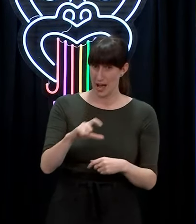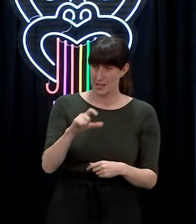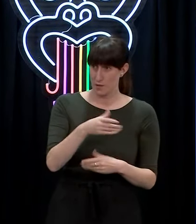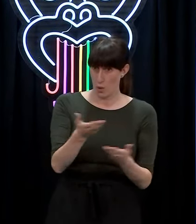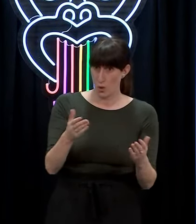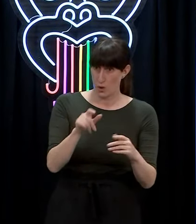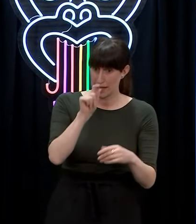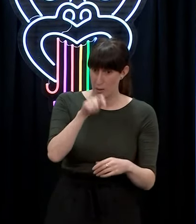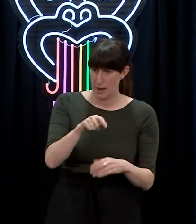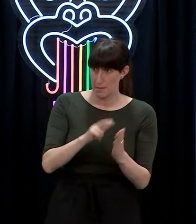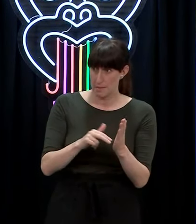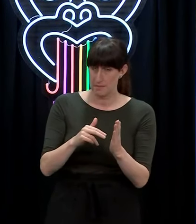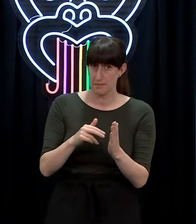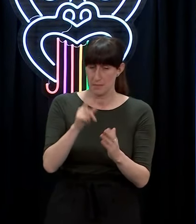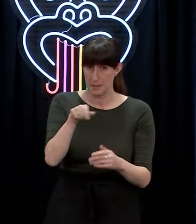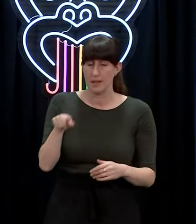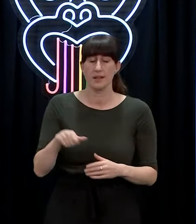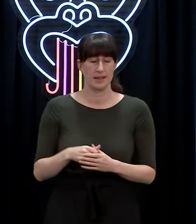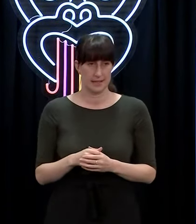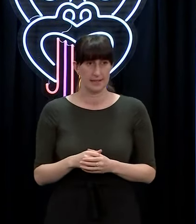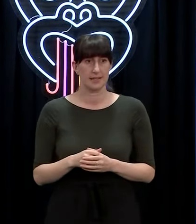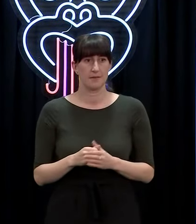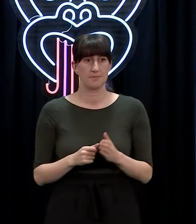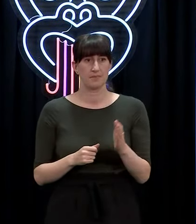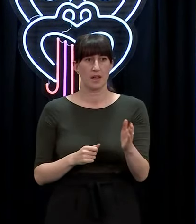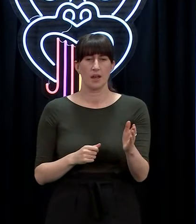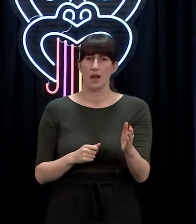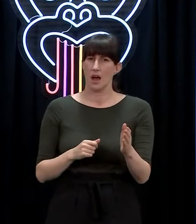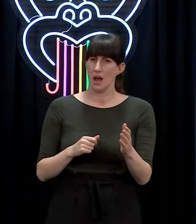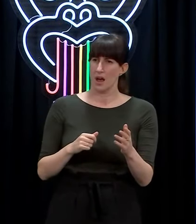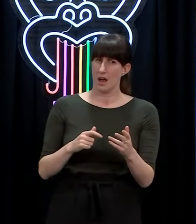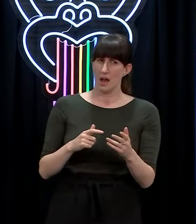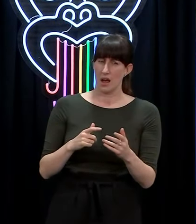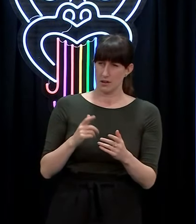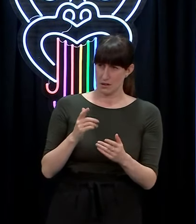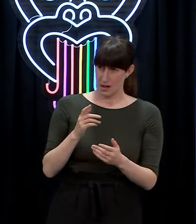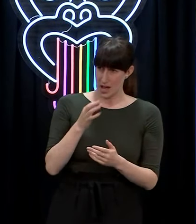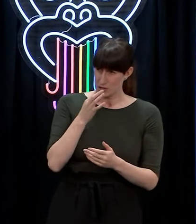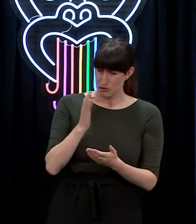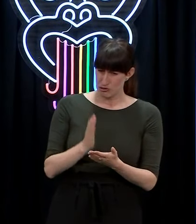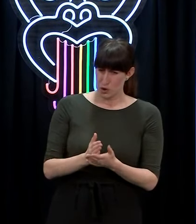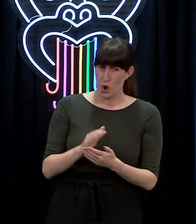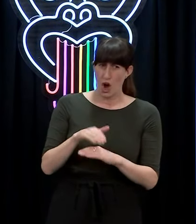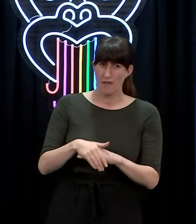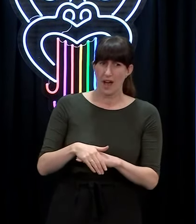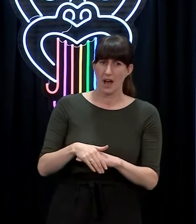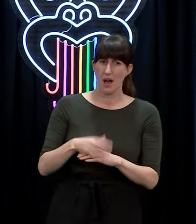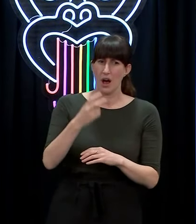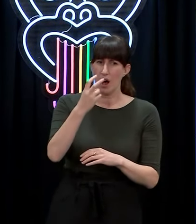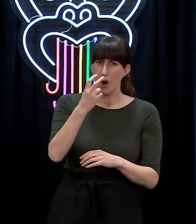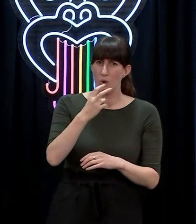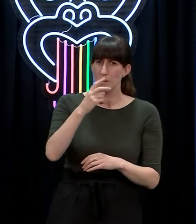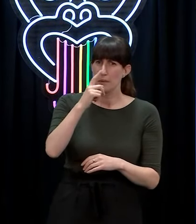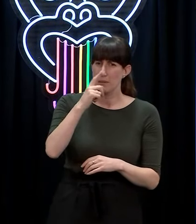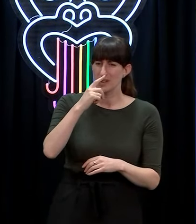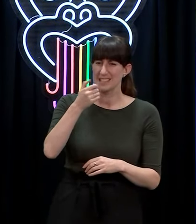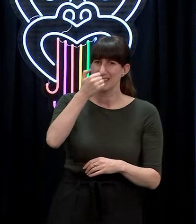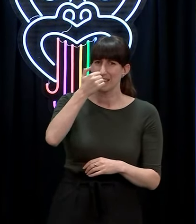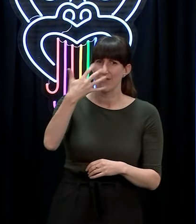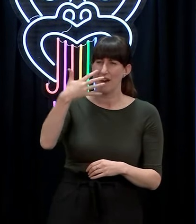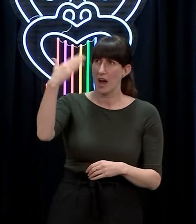on that, is it fair that superannuants are having their pensions cut because they can't get spots in MIQ and get home in